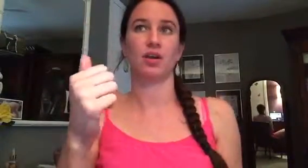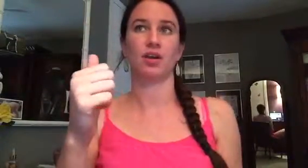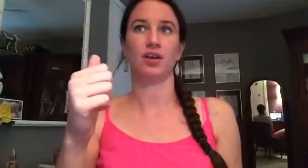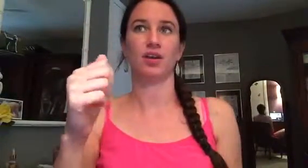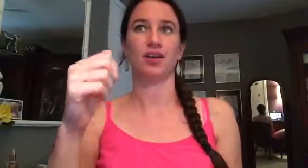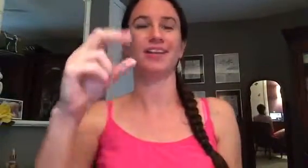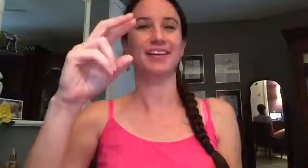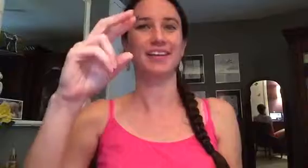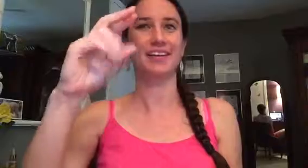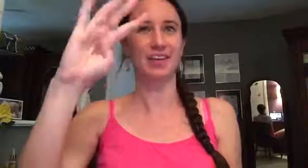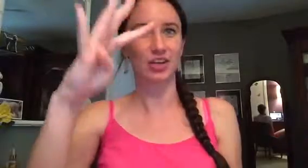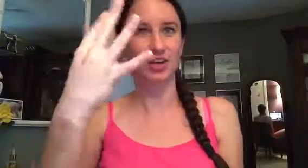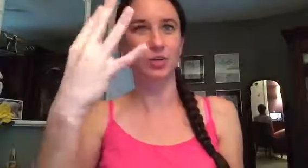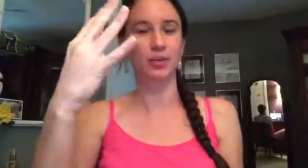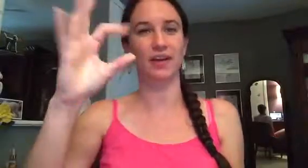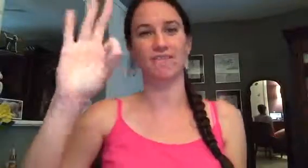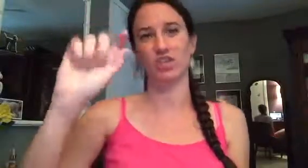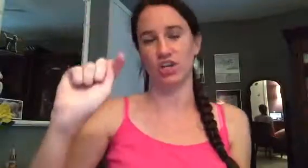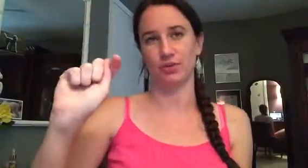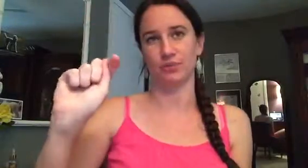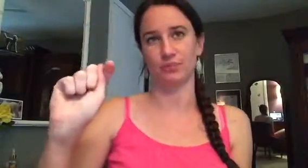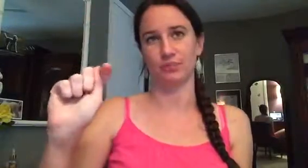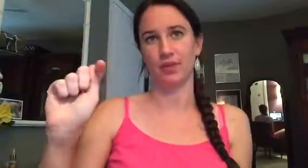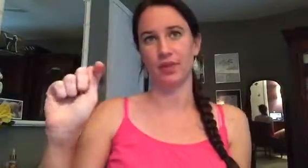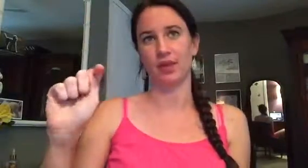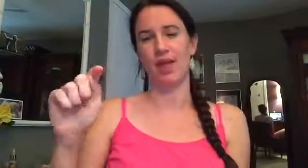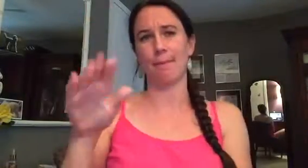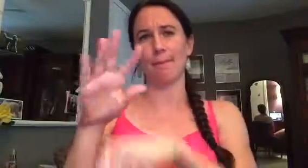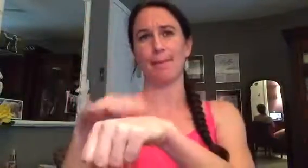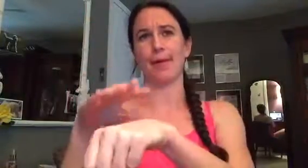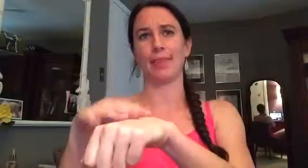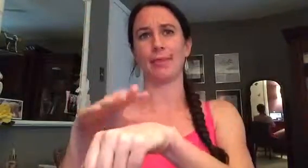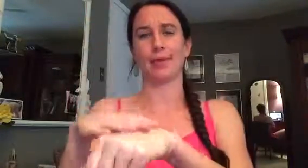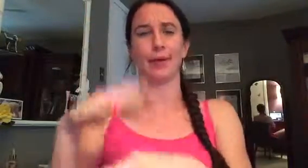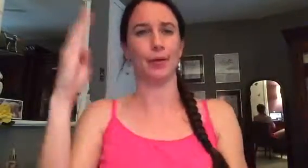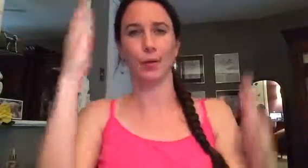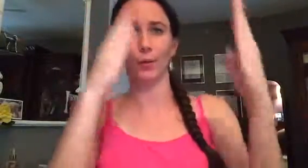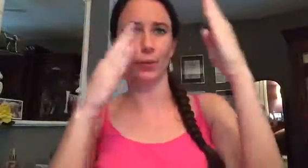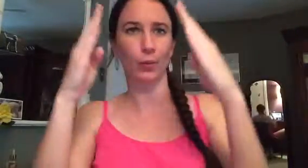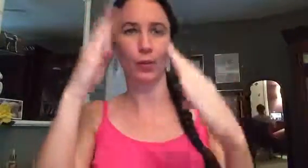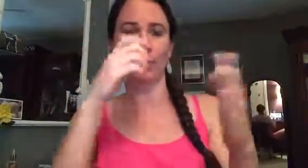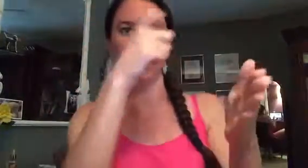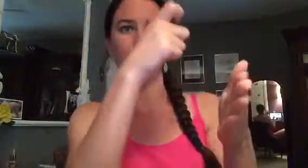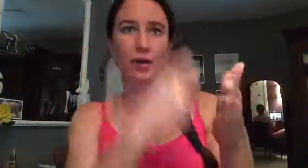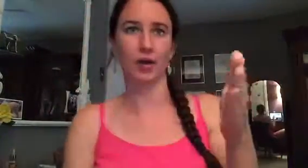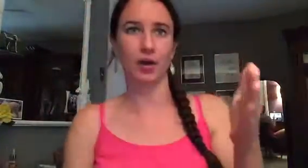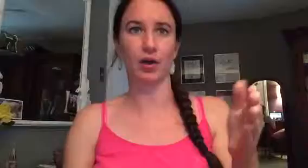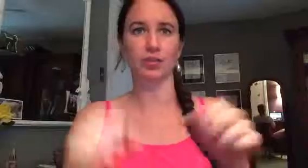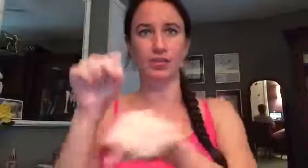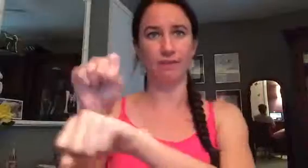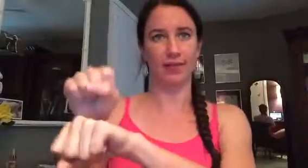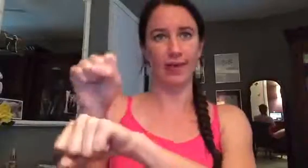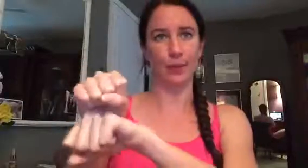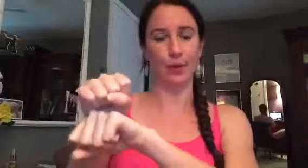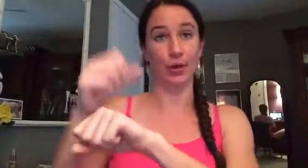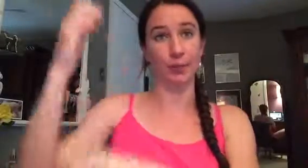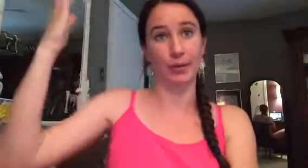By the way, don't worry about the cost of labor, because Mr. Jones is going to